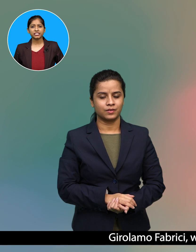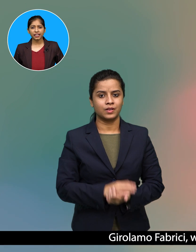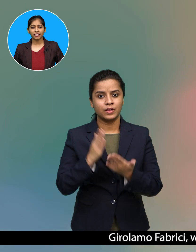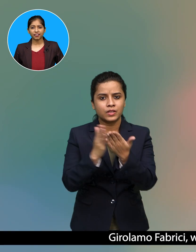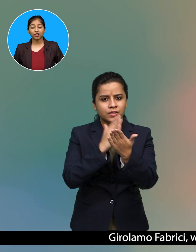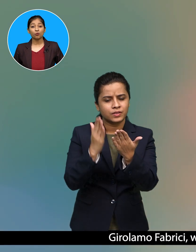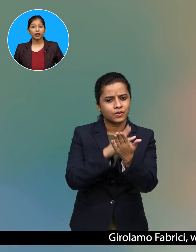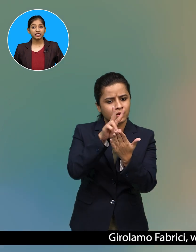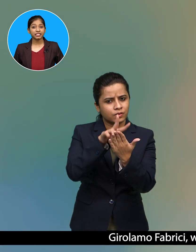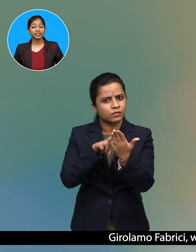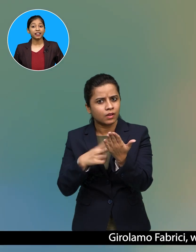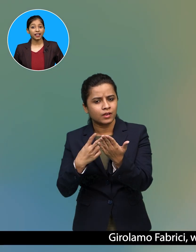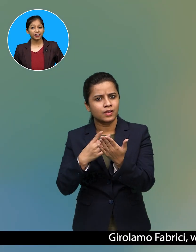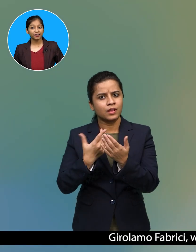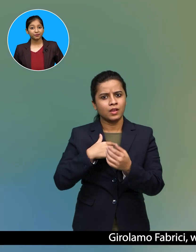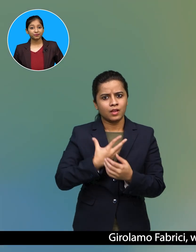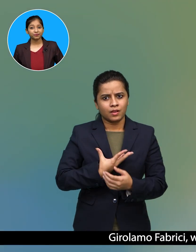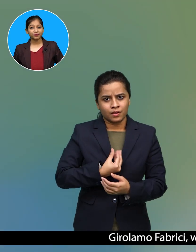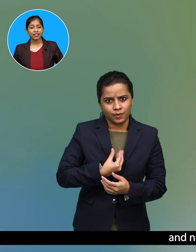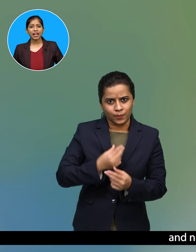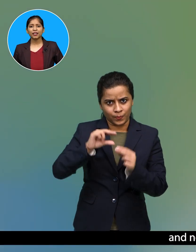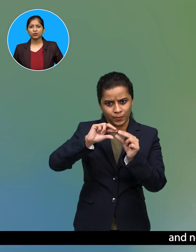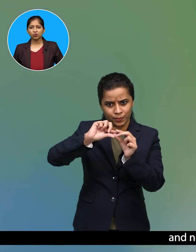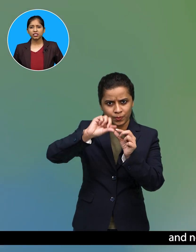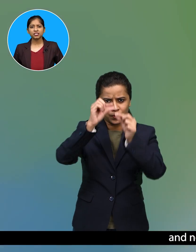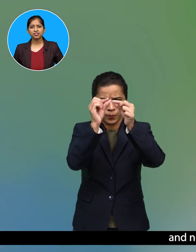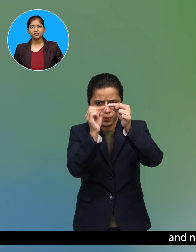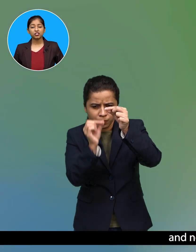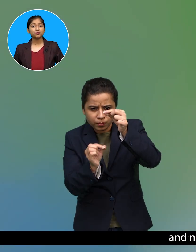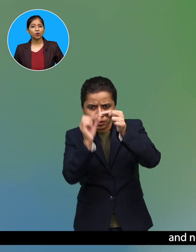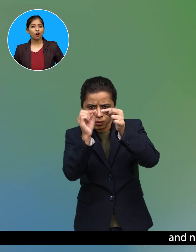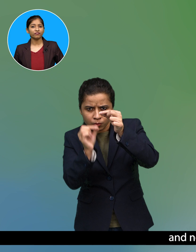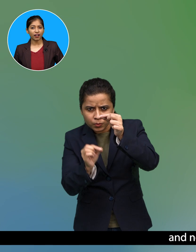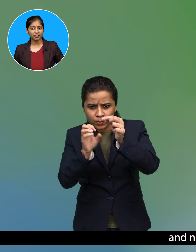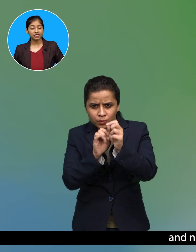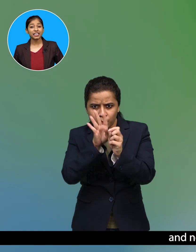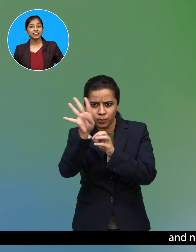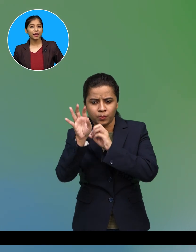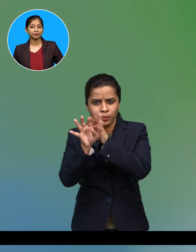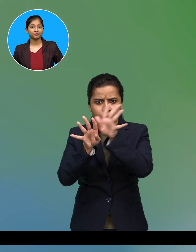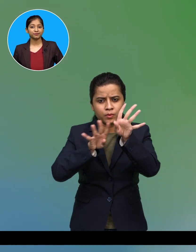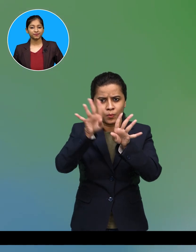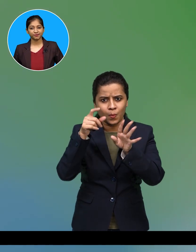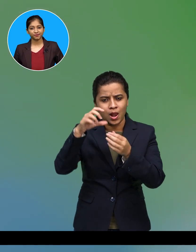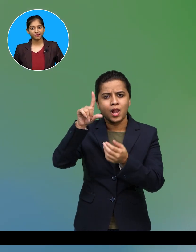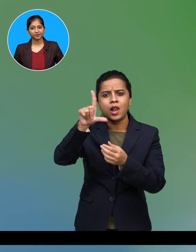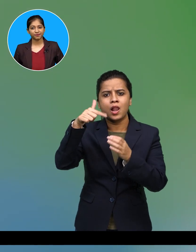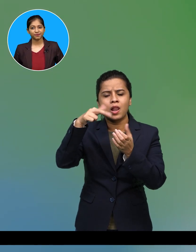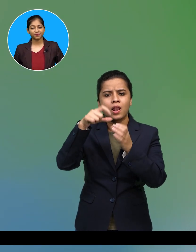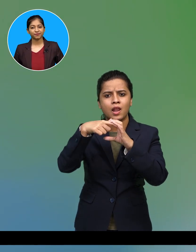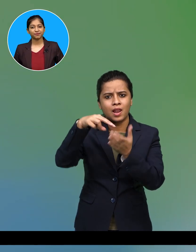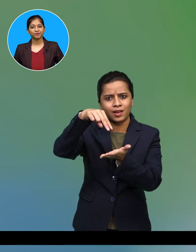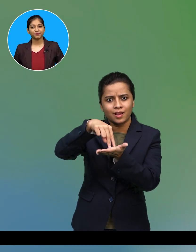was studying the veins in the leg and noticed small valves in them.